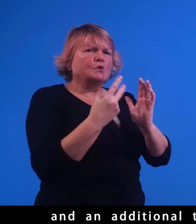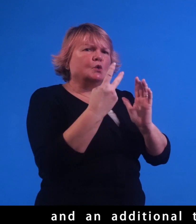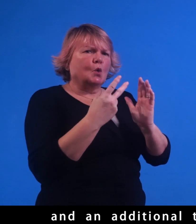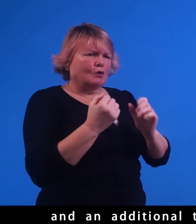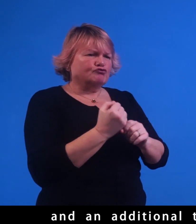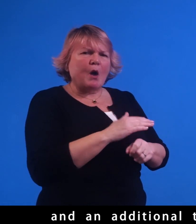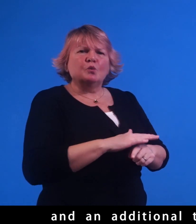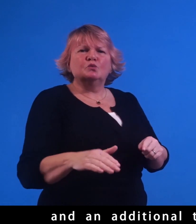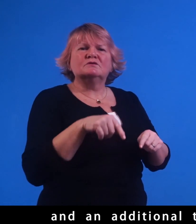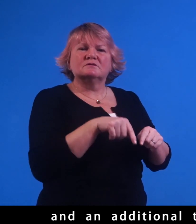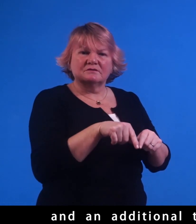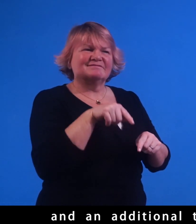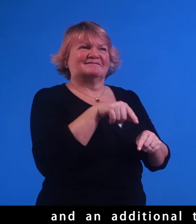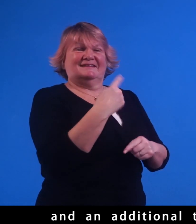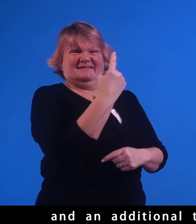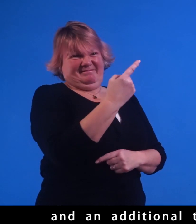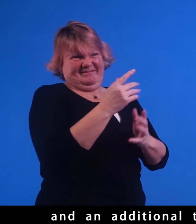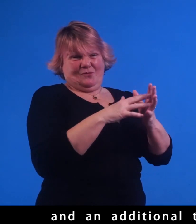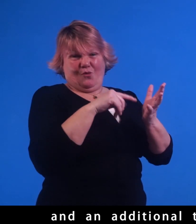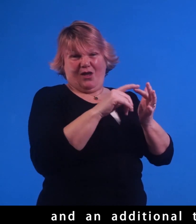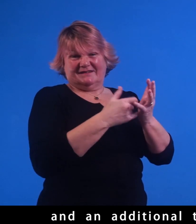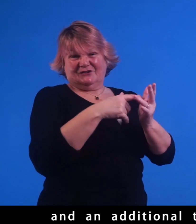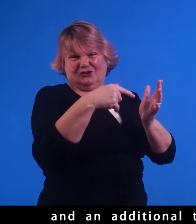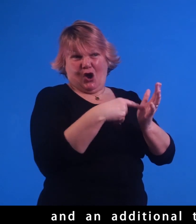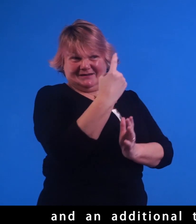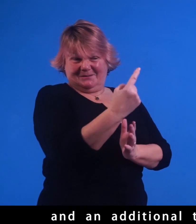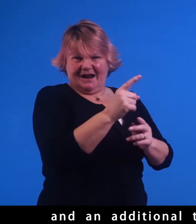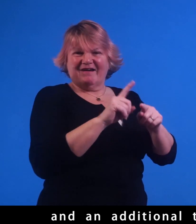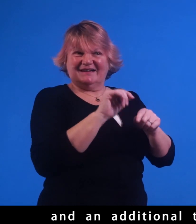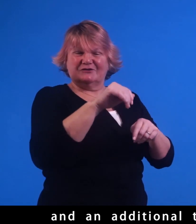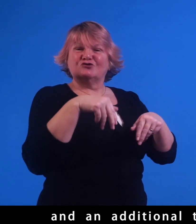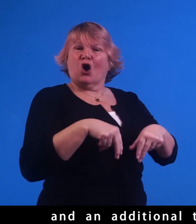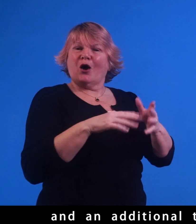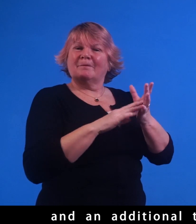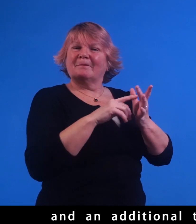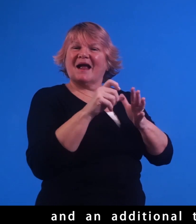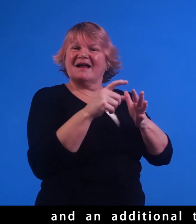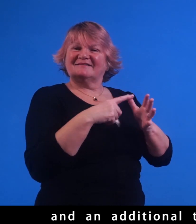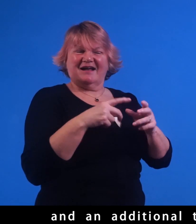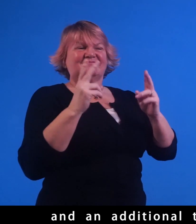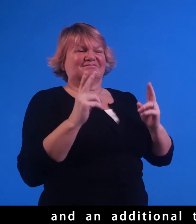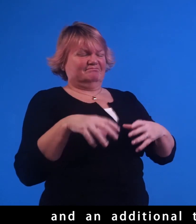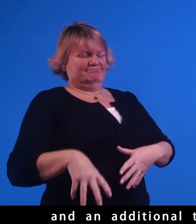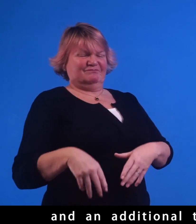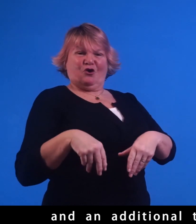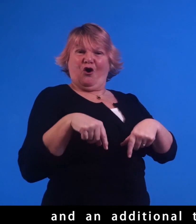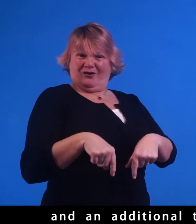and an additional 2 on the ground level, at the centre of Walter Scott himself and his